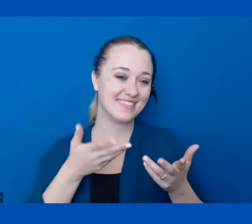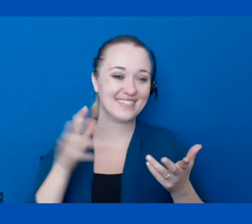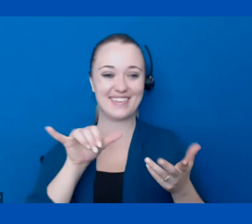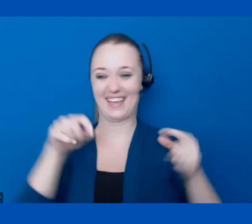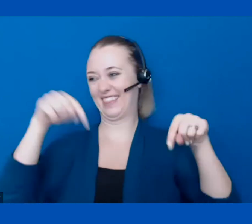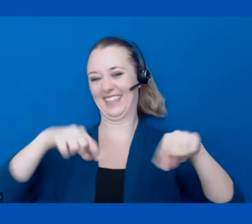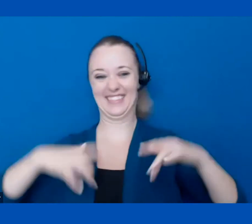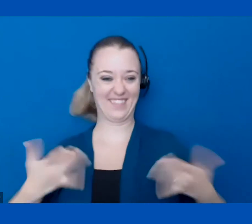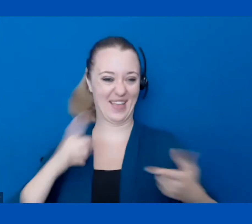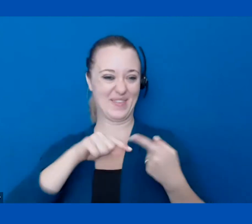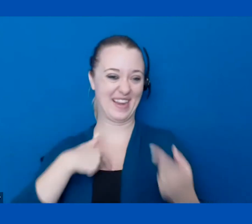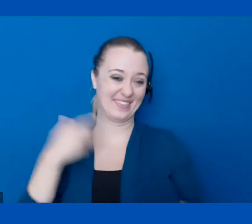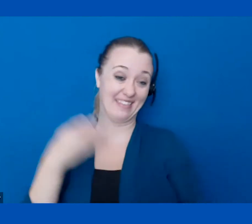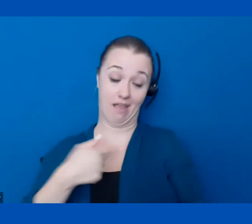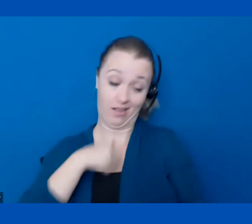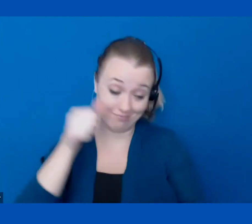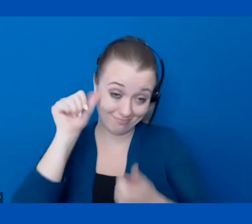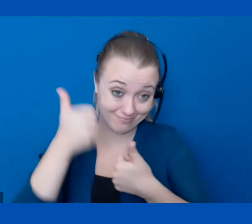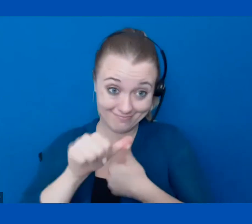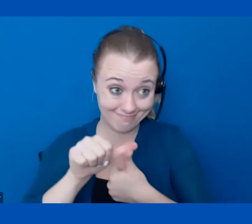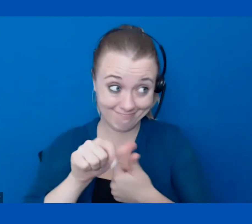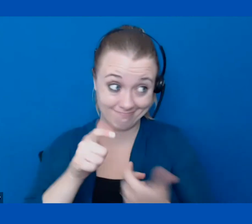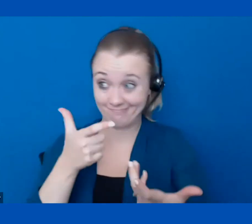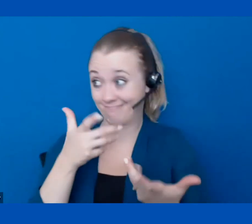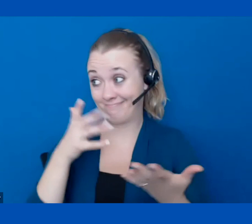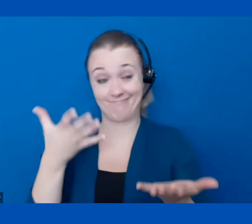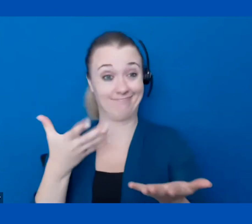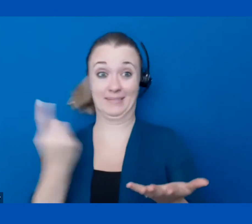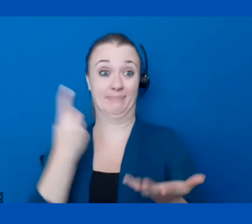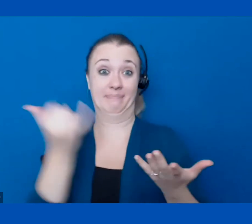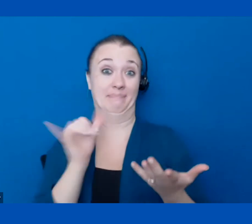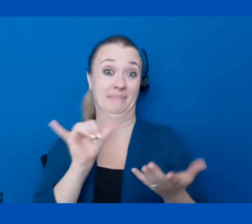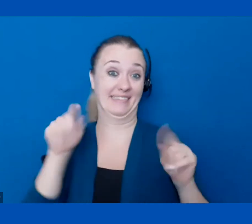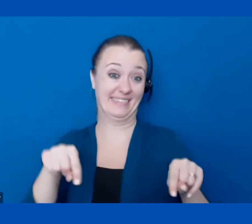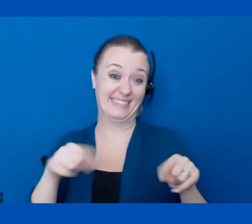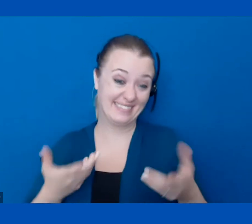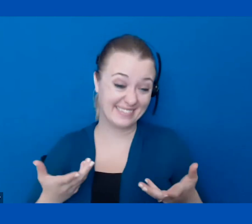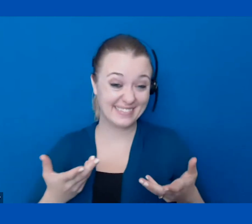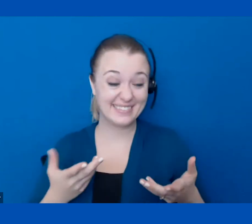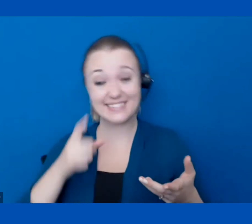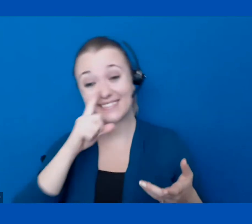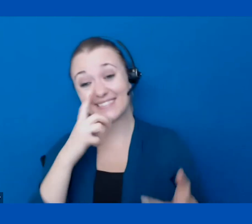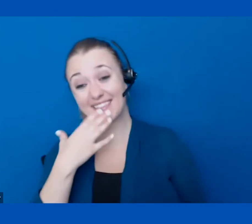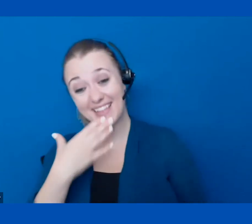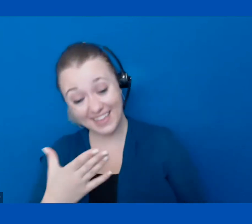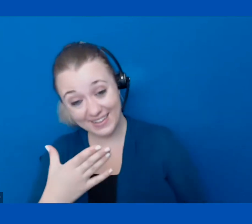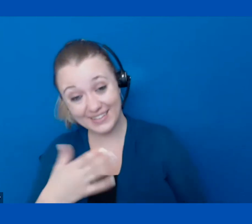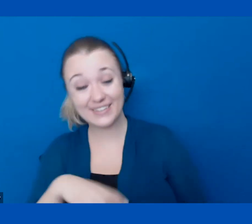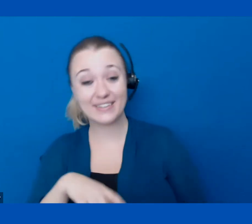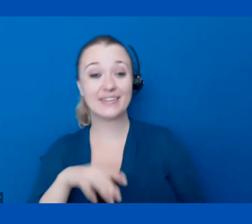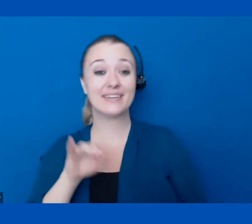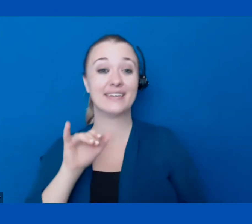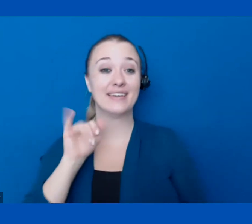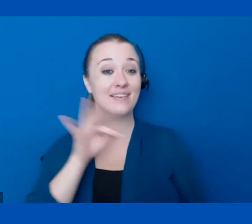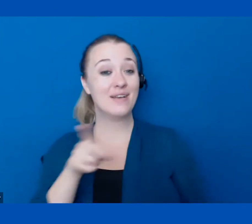when I was there, at least that I don't remember. I don't remember ever participating in one. So, yeah, thank you. And if you guys have any